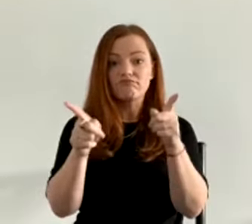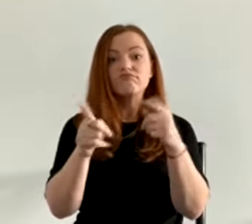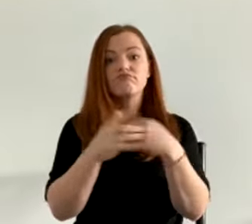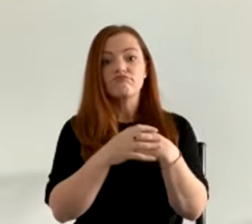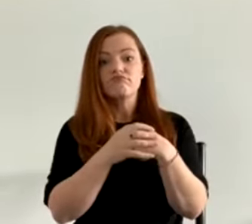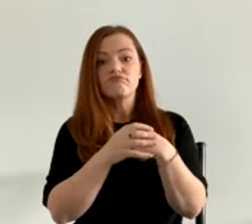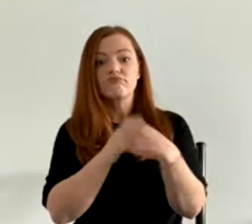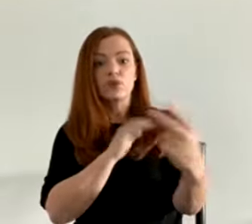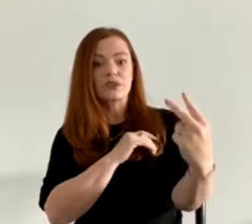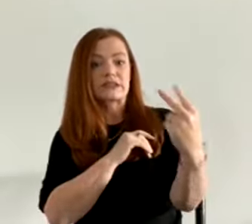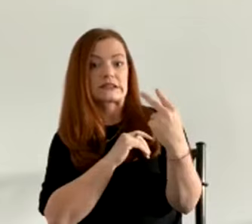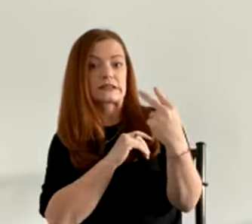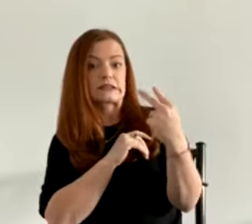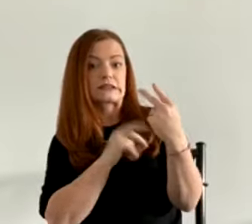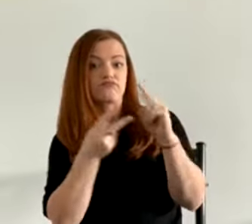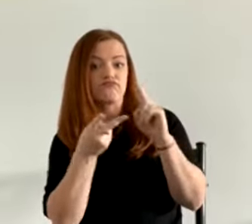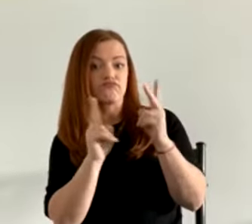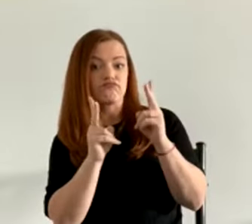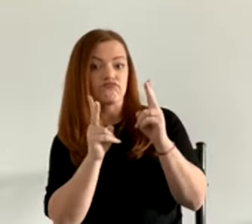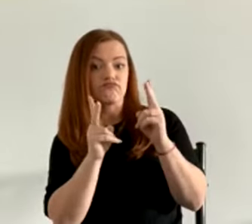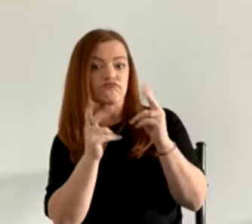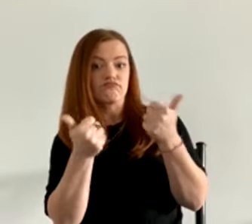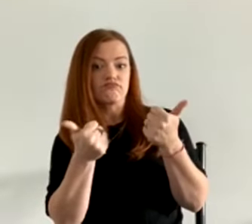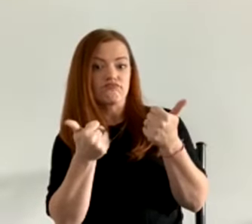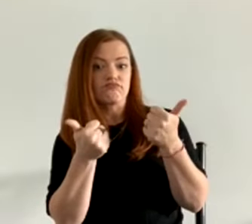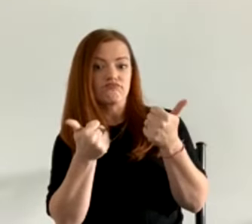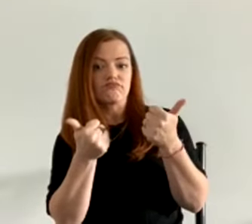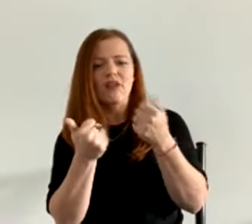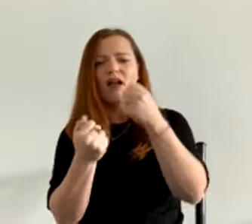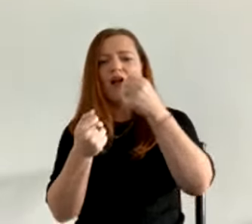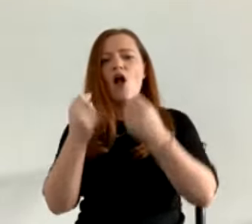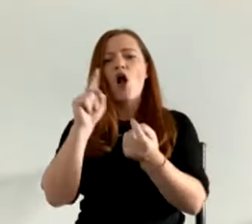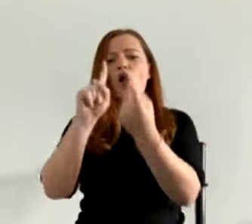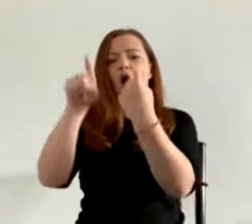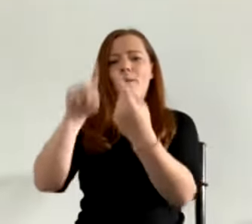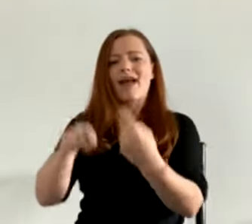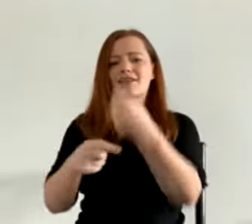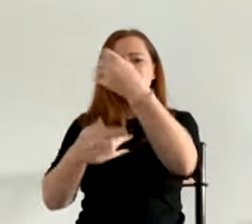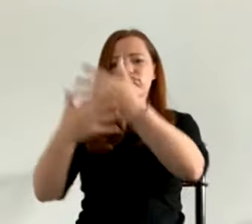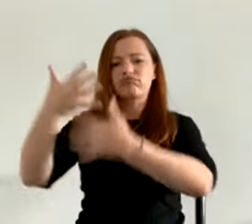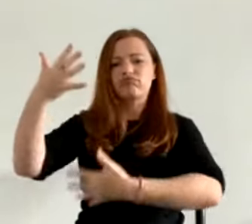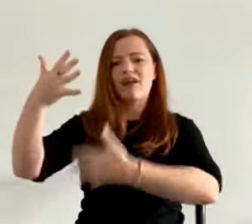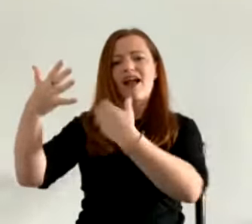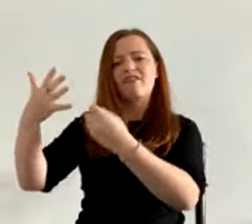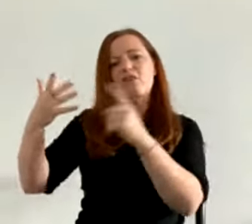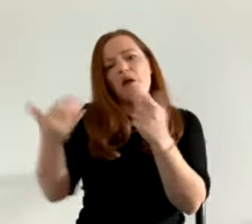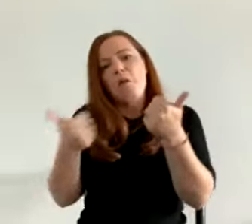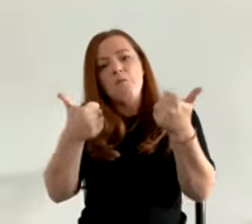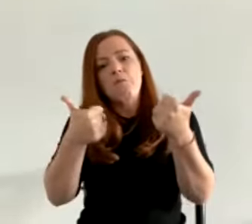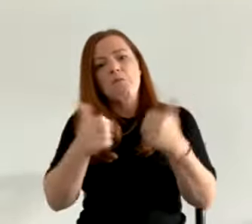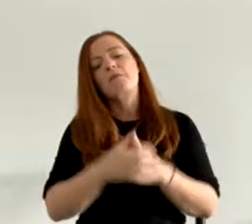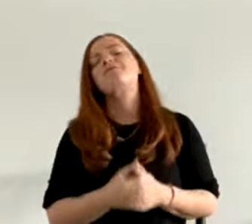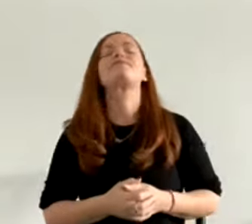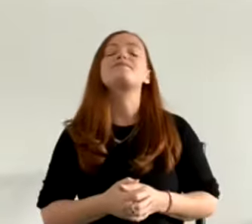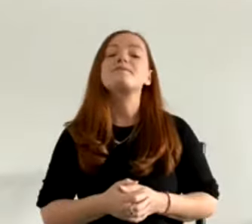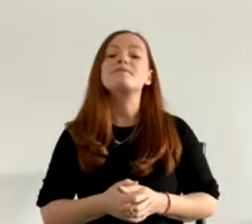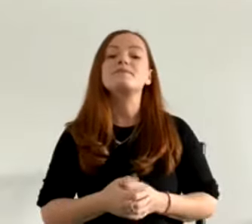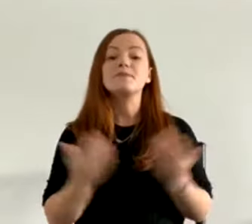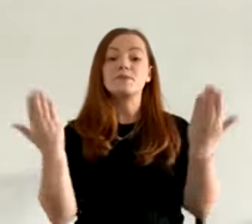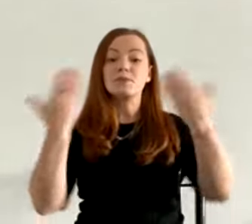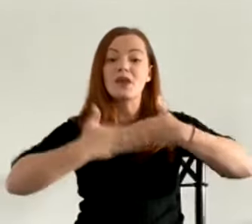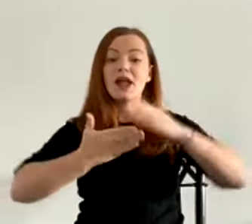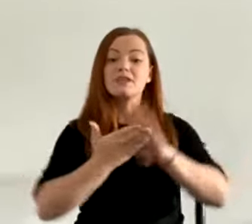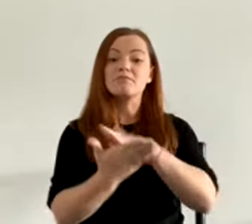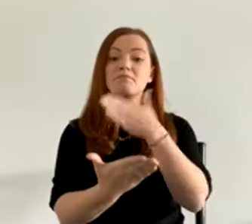those interpretations behind the comments, and hopefully that's okay. So I'm going to read some poems tonight, and we